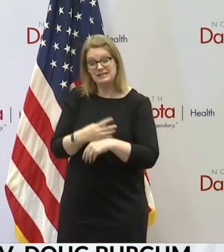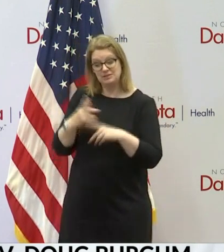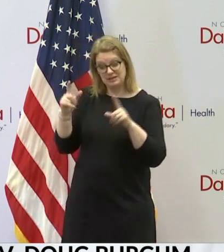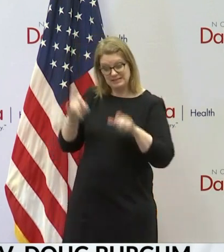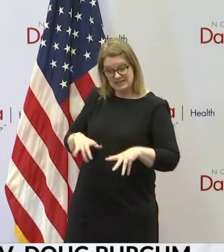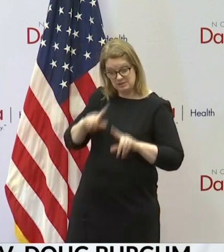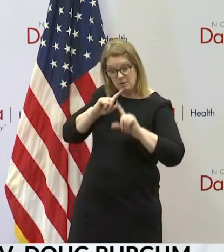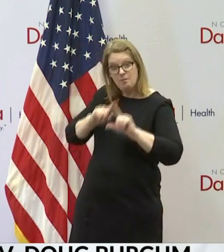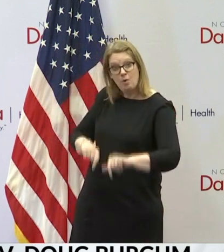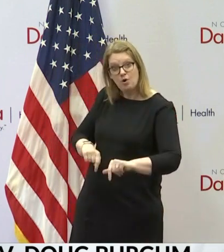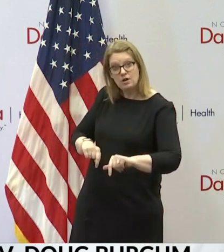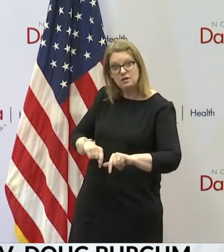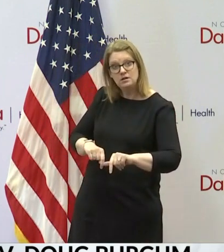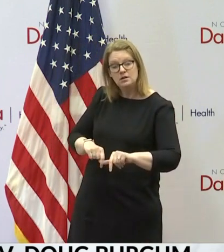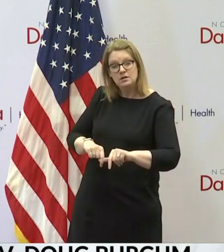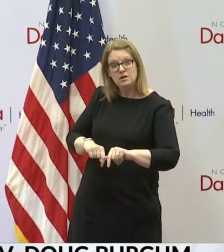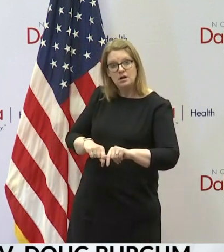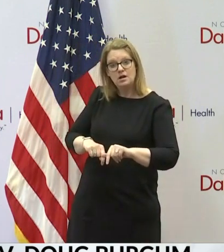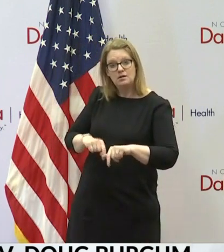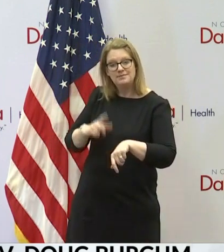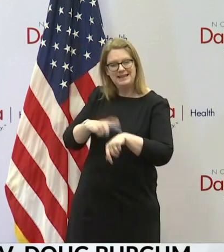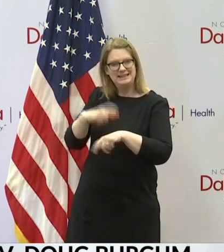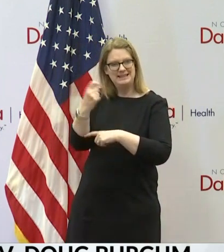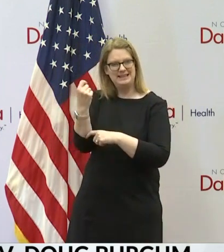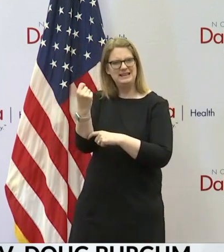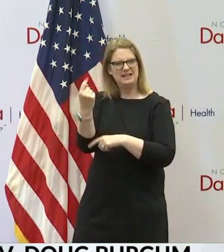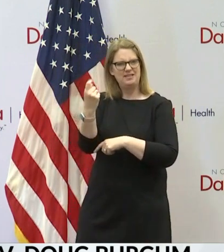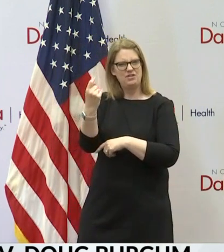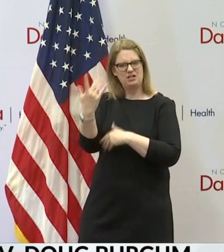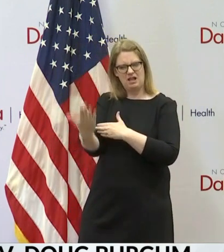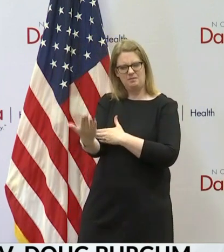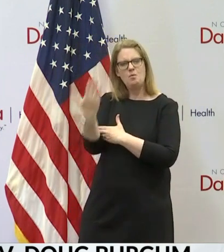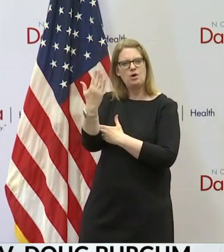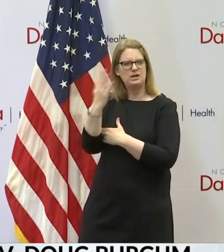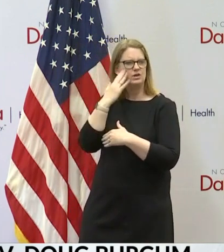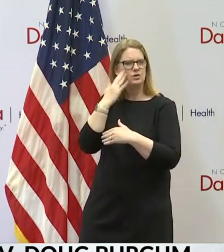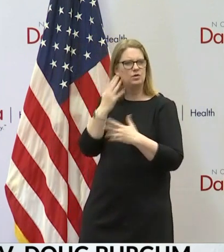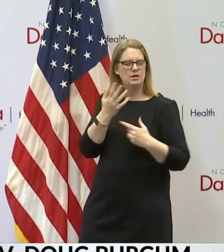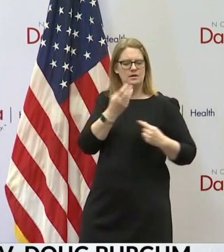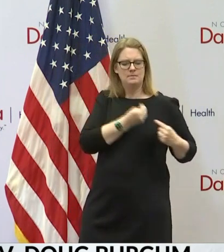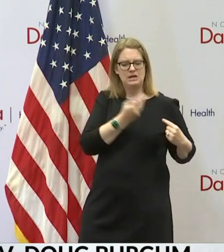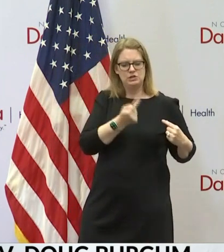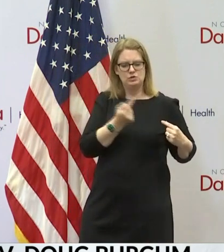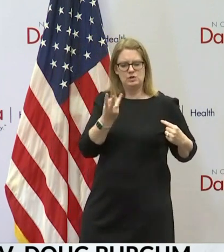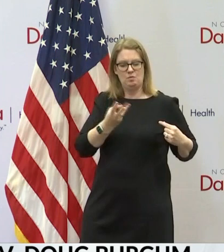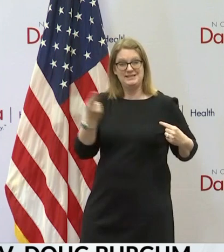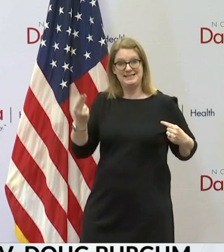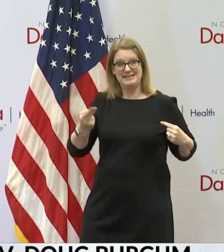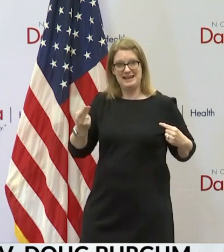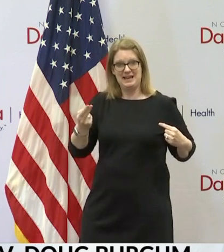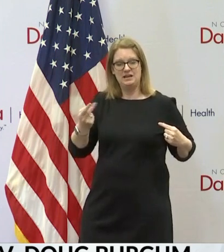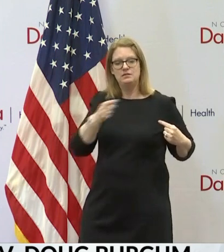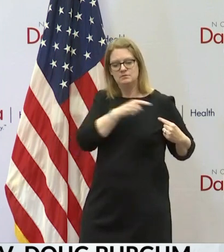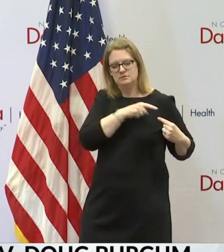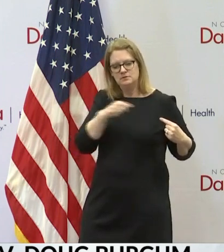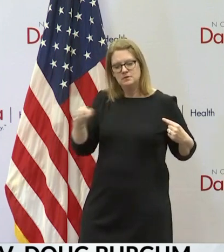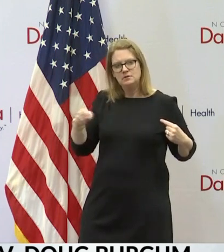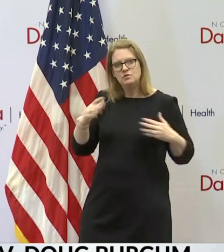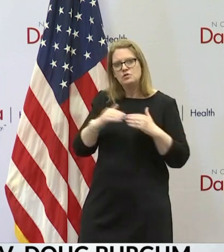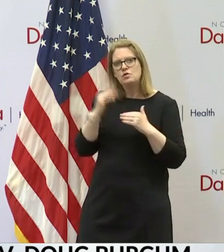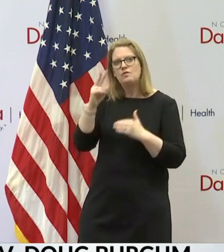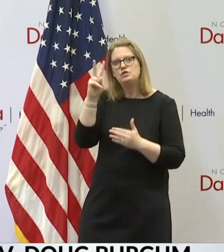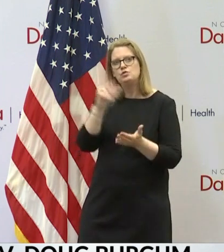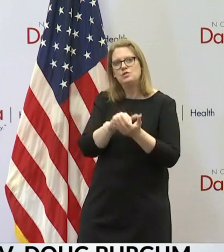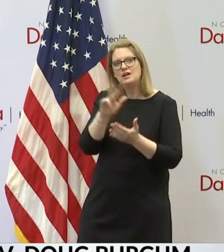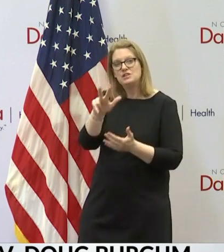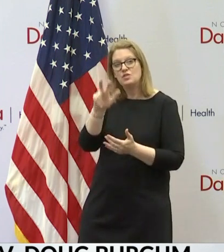reported in the 11 o'clock reports each of the mornings on Monday, Tuesday, Wednesday, and today, there have been over